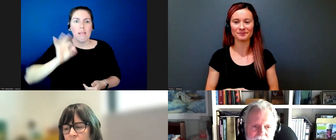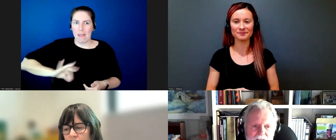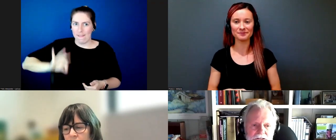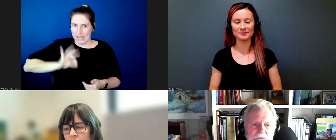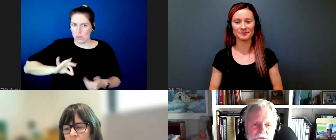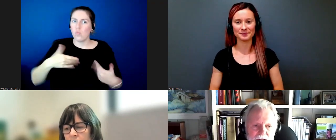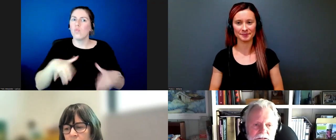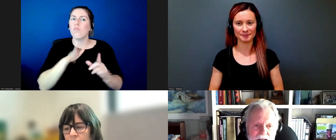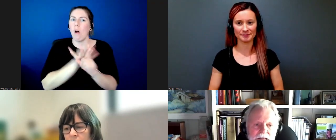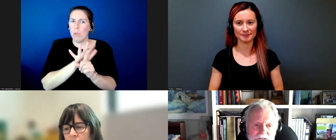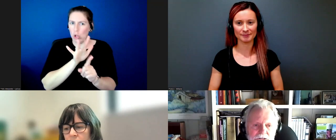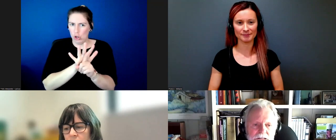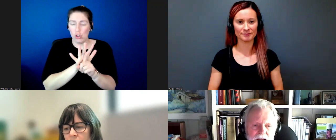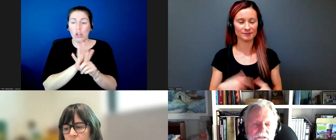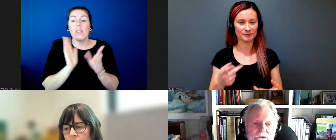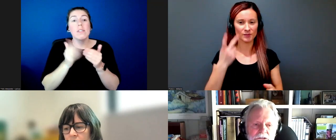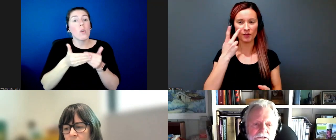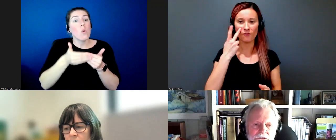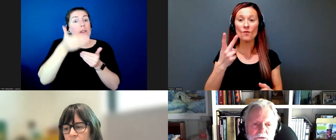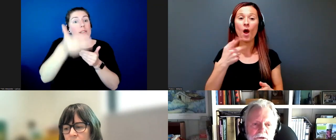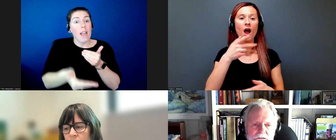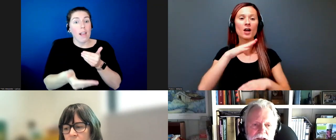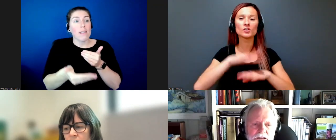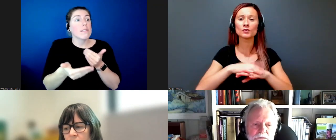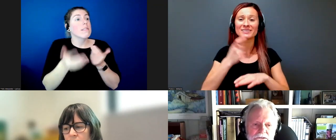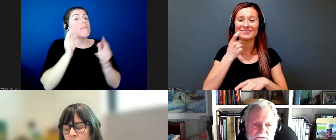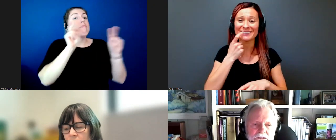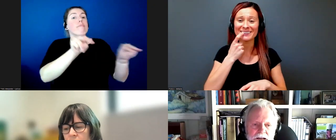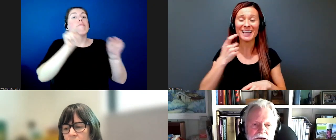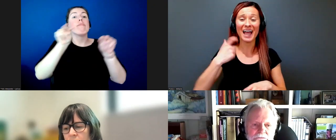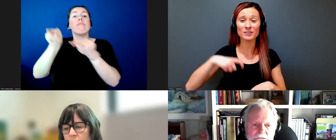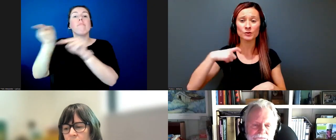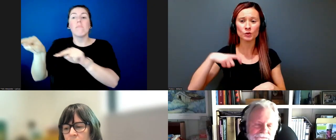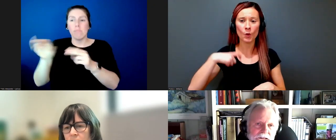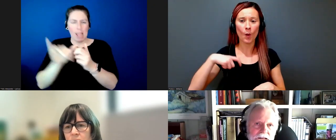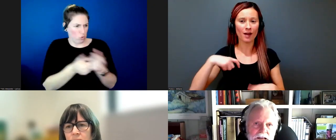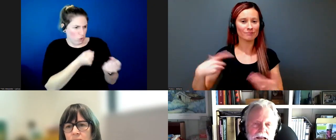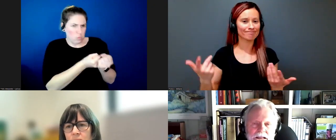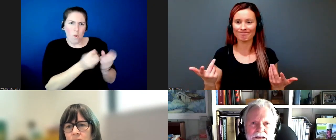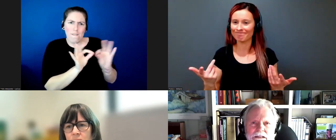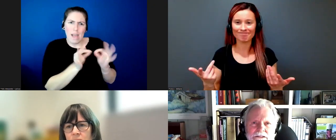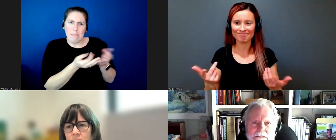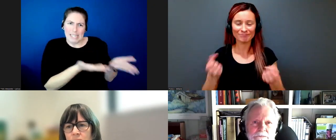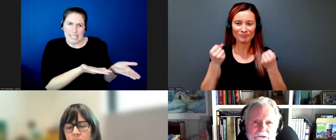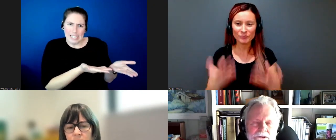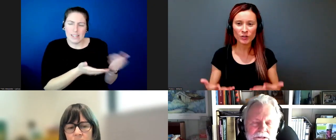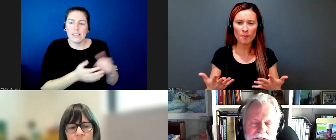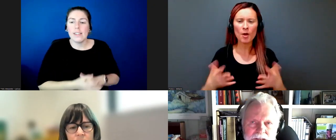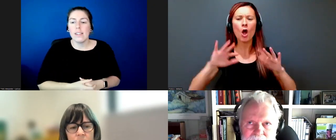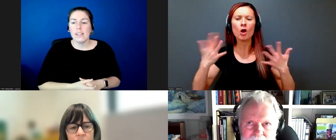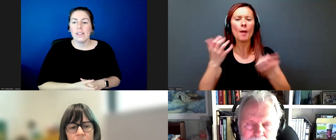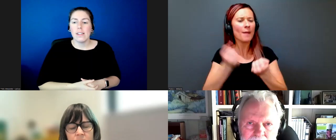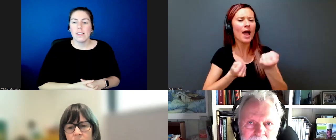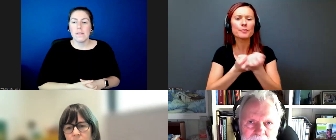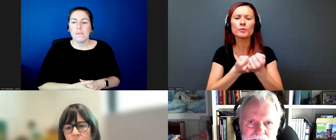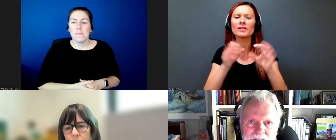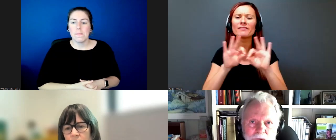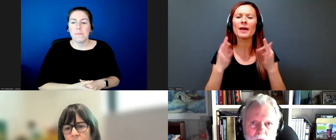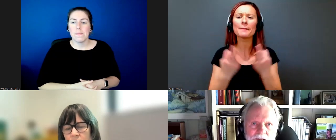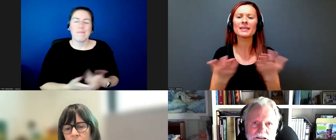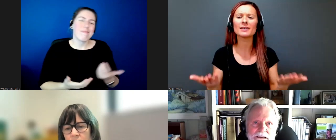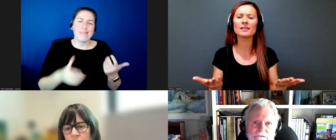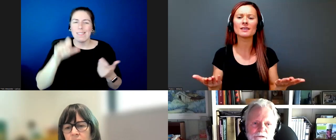the next step is to look at other ways of supporting families. And not simple gimmicks